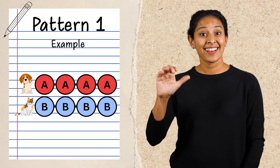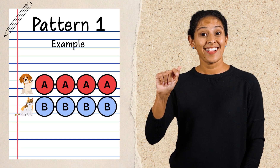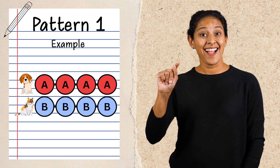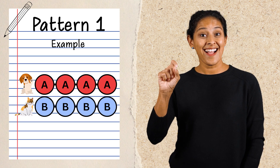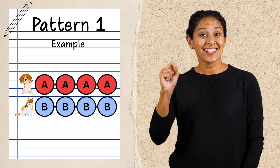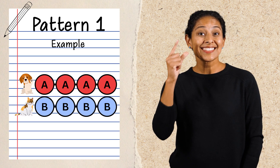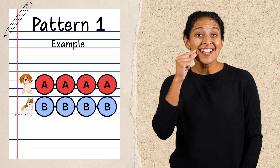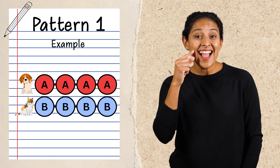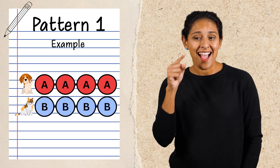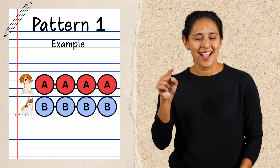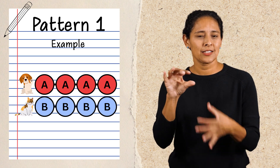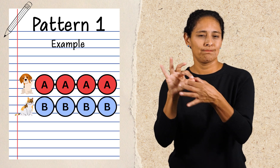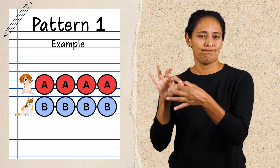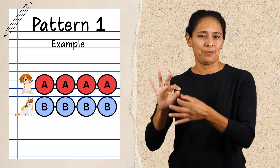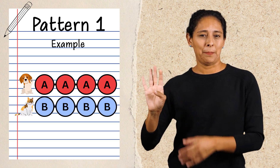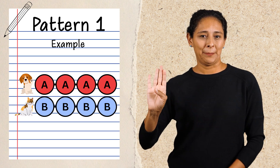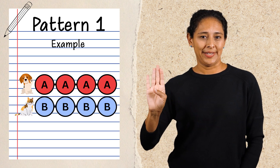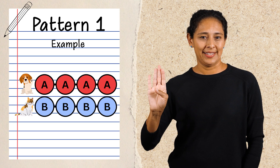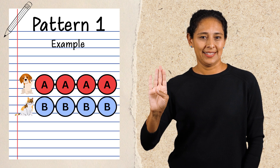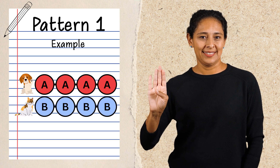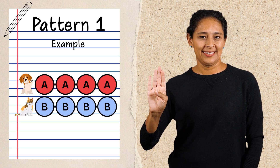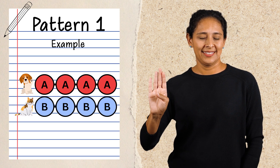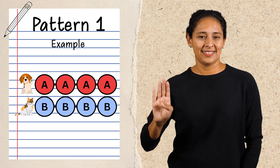and cats are B.